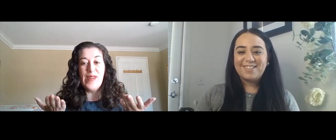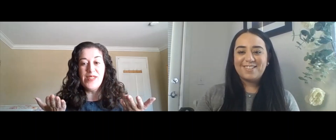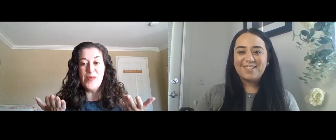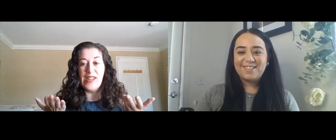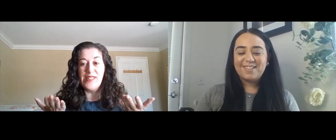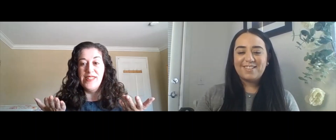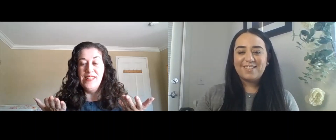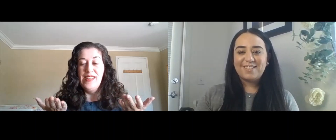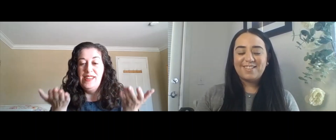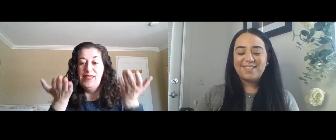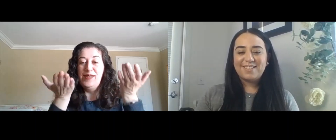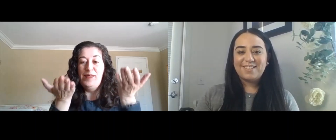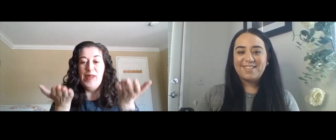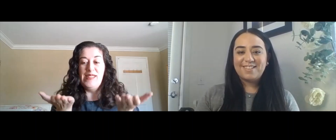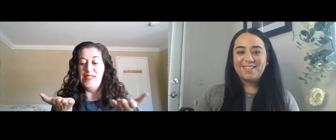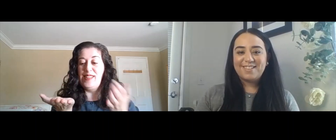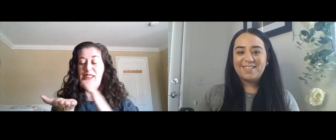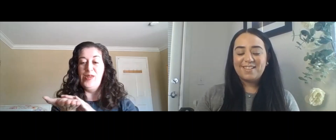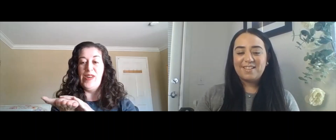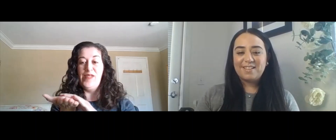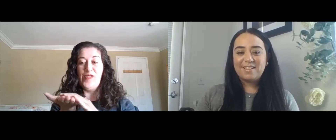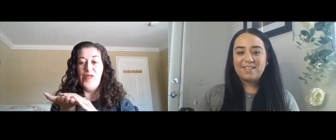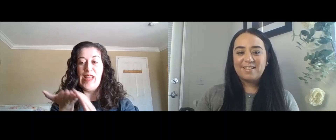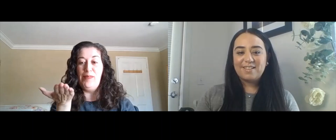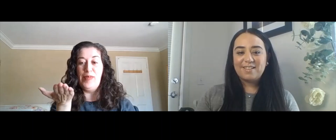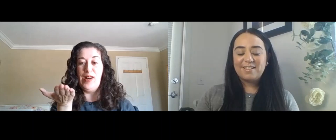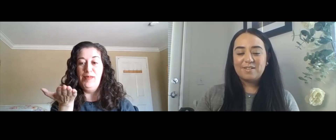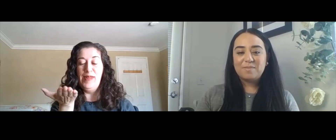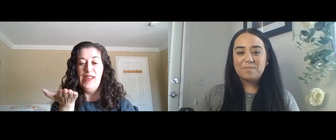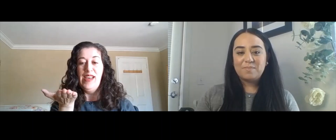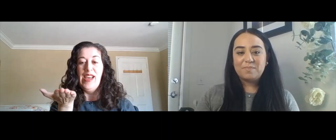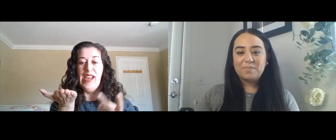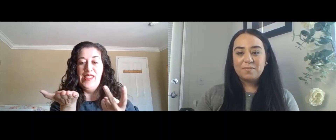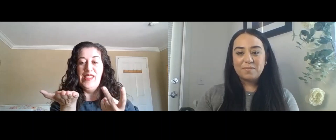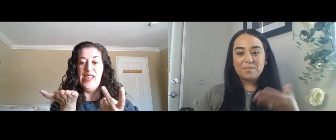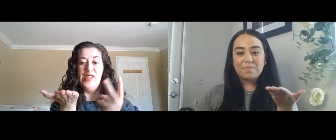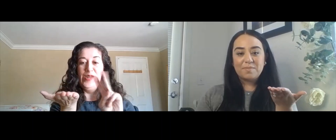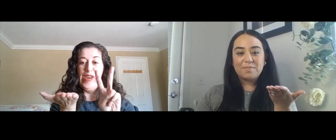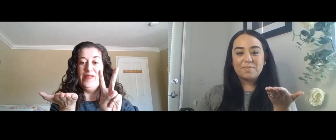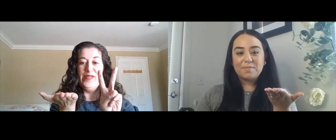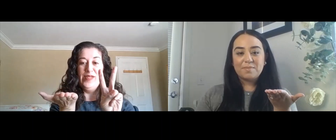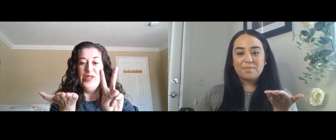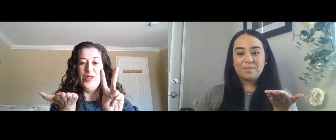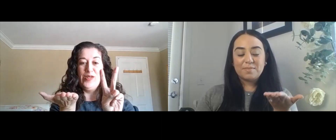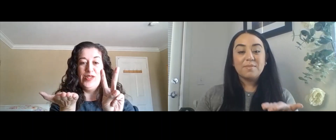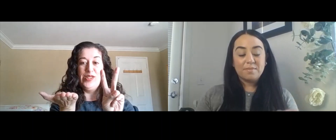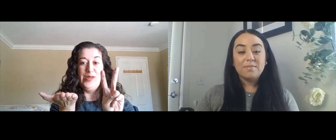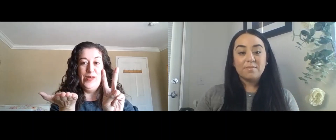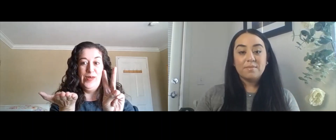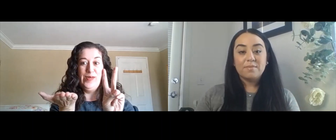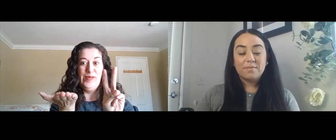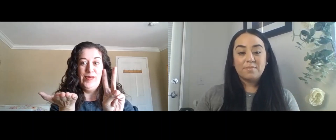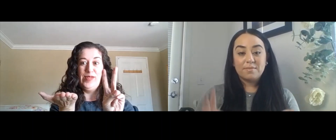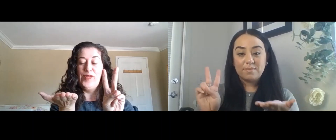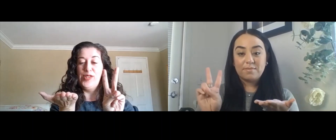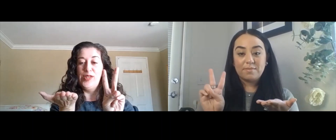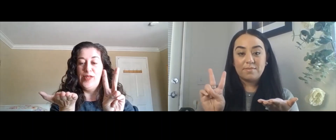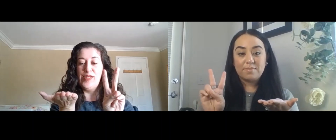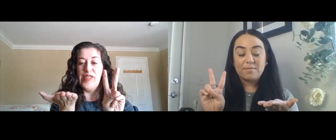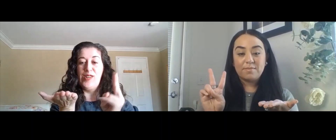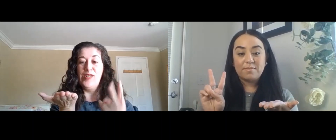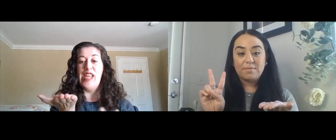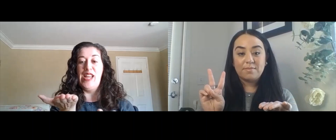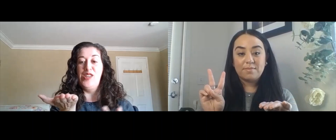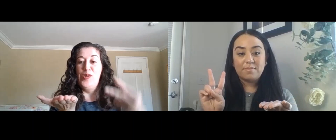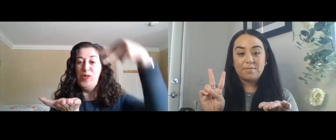sign for resurrection, it's basically you have your flat palm, and then you have your two